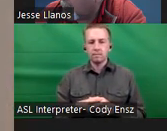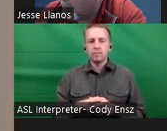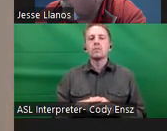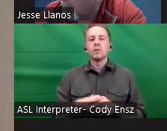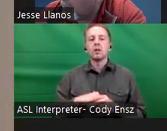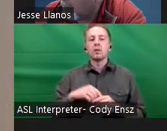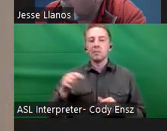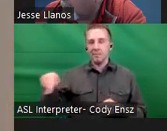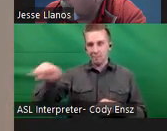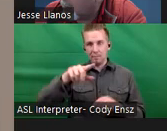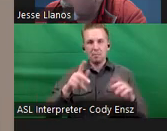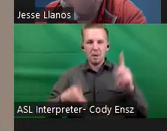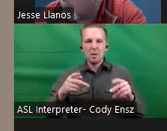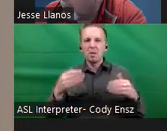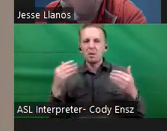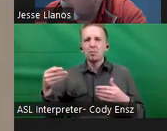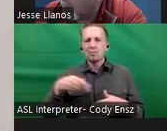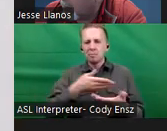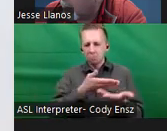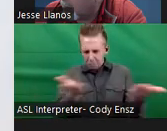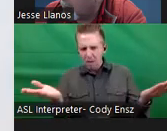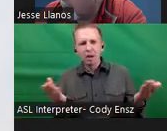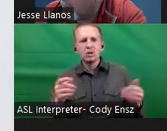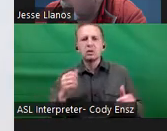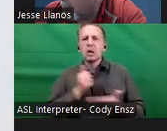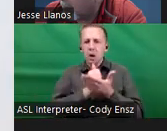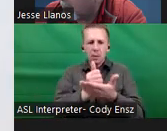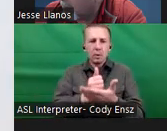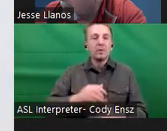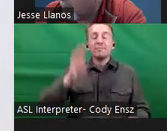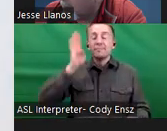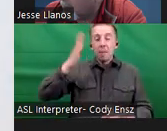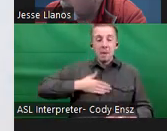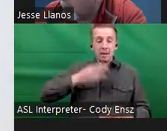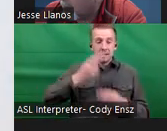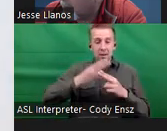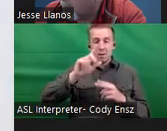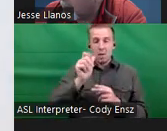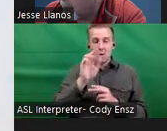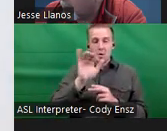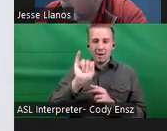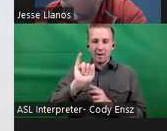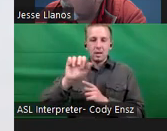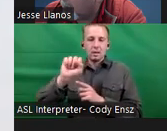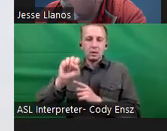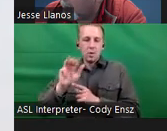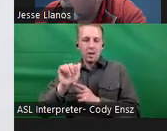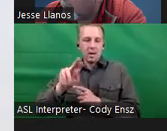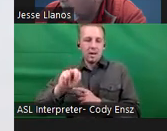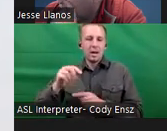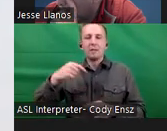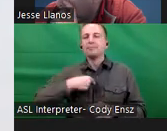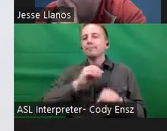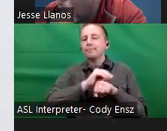assist you through your college journey and help you with your education goals. Hi, my name is Lori Slane, and I'm one of the business pathway counselors at Fresno